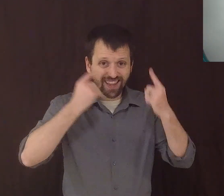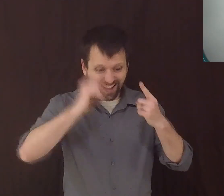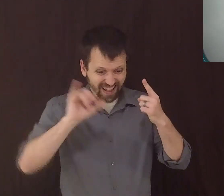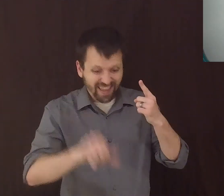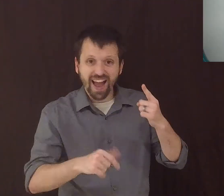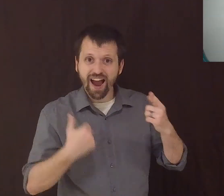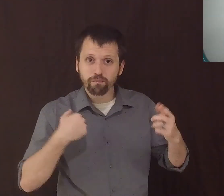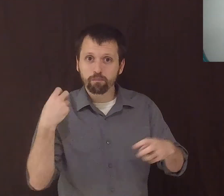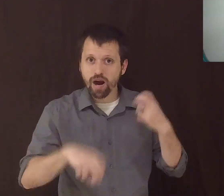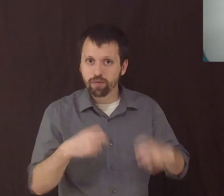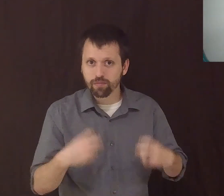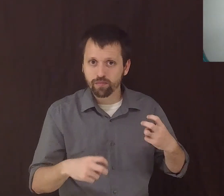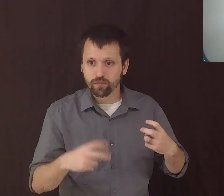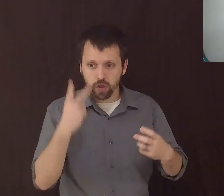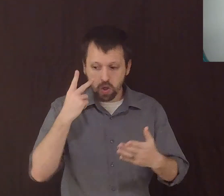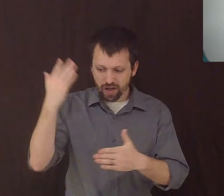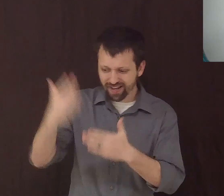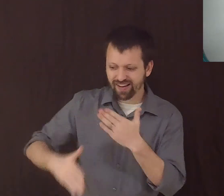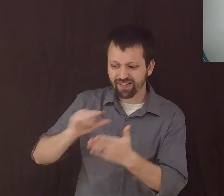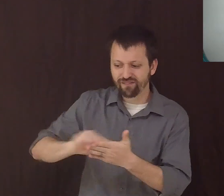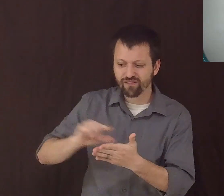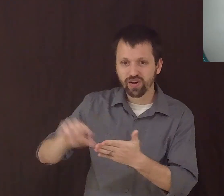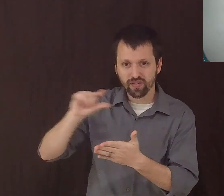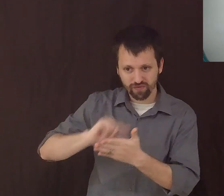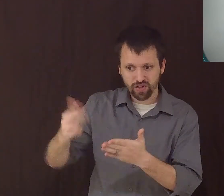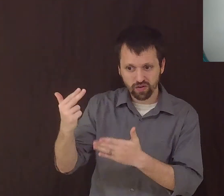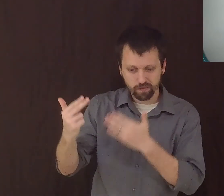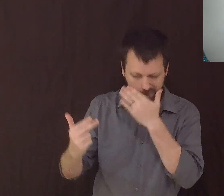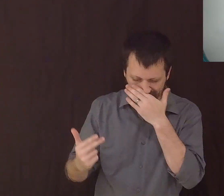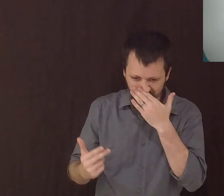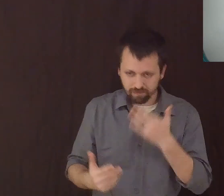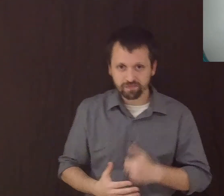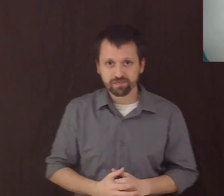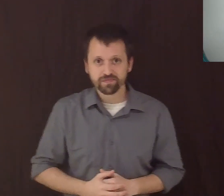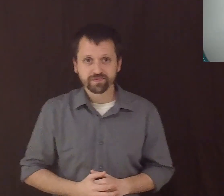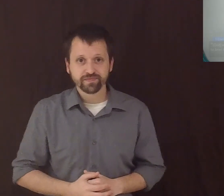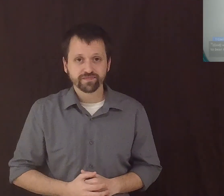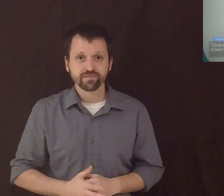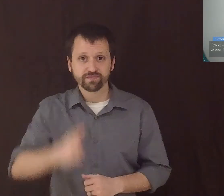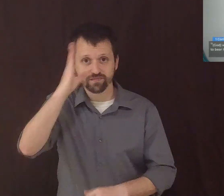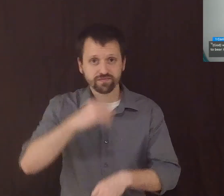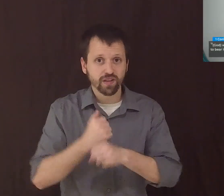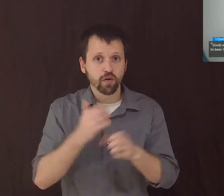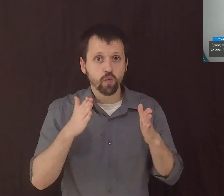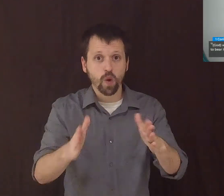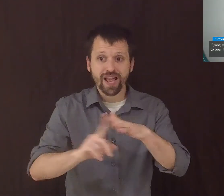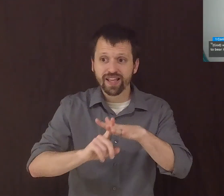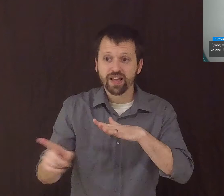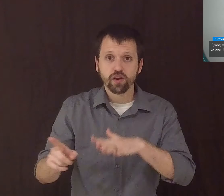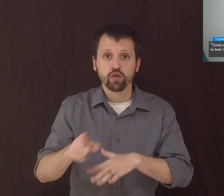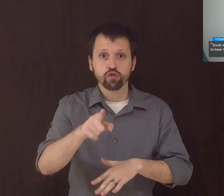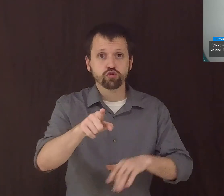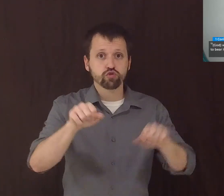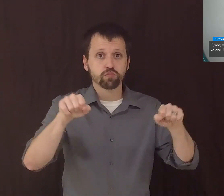thinking. And here's the obvious problem. Look at the end of the verse. Look at the end of verse 13. He says, God will make a way of escape